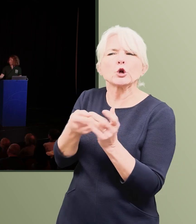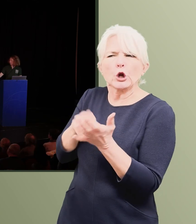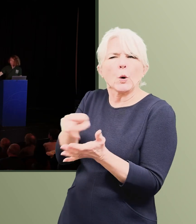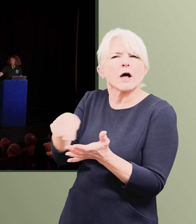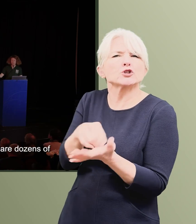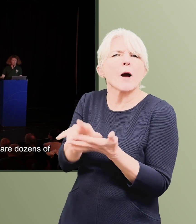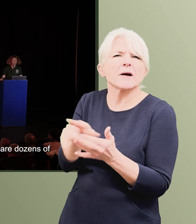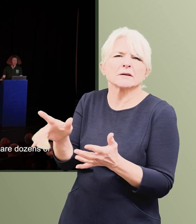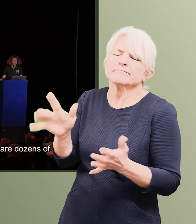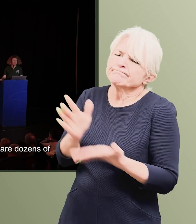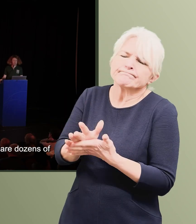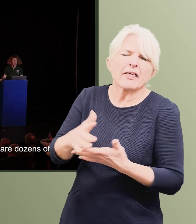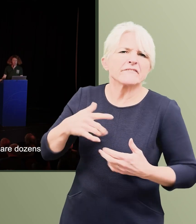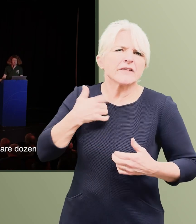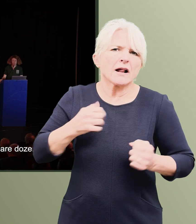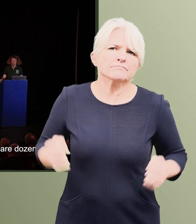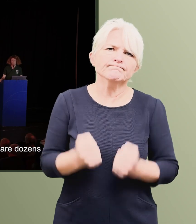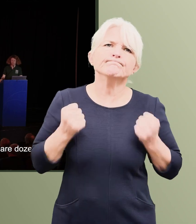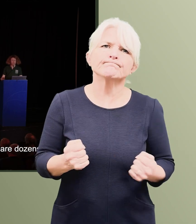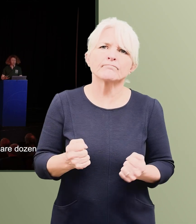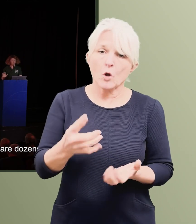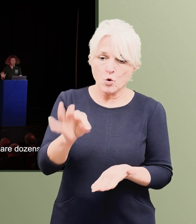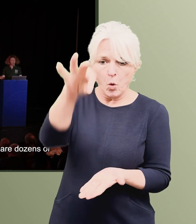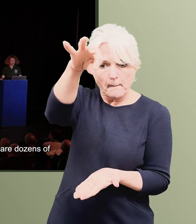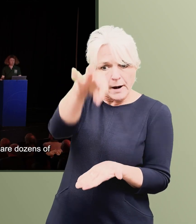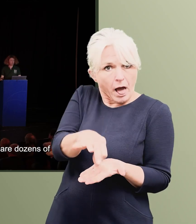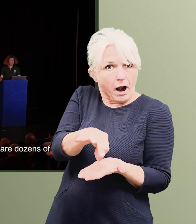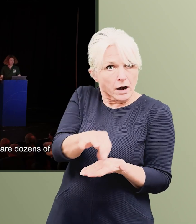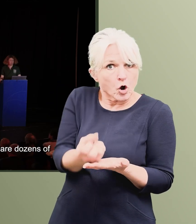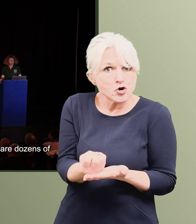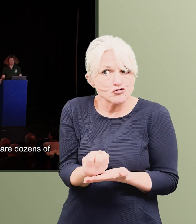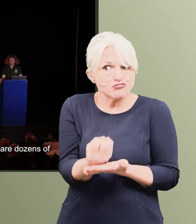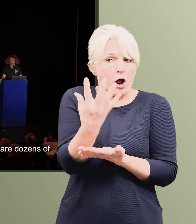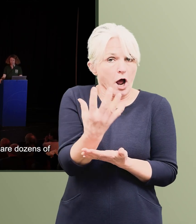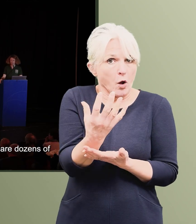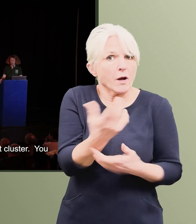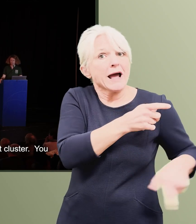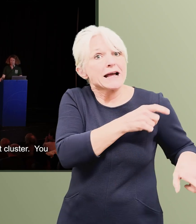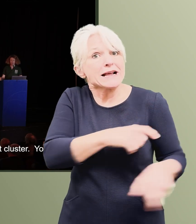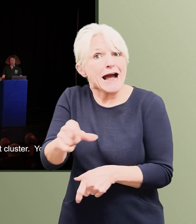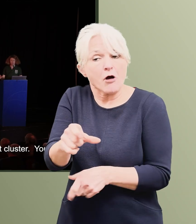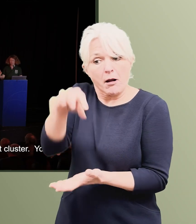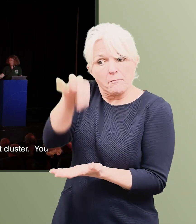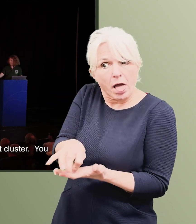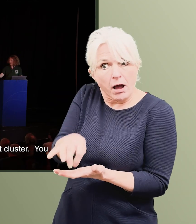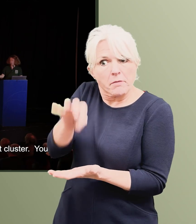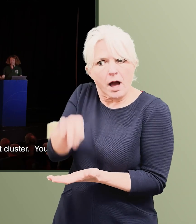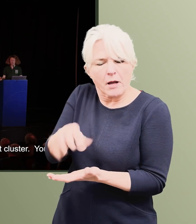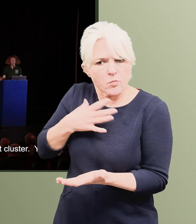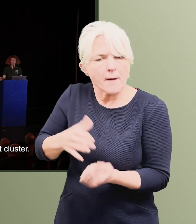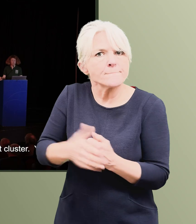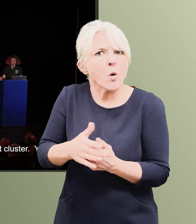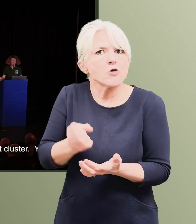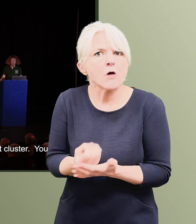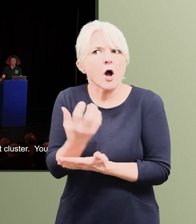it. But it could as easily be a votive offering, and there are dozens of other interpretations to go with. Hopefully, this is a